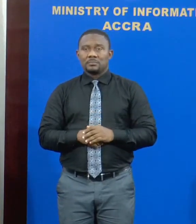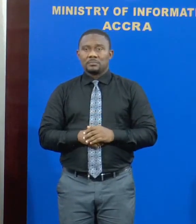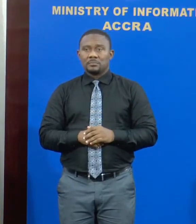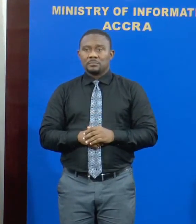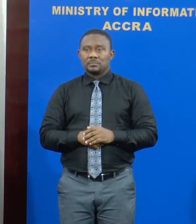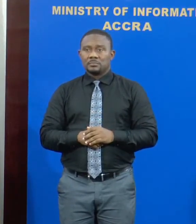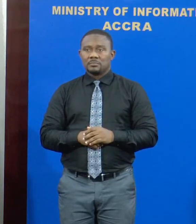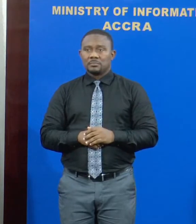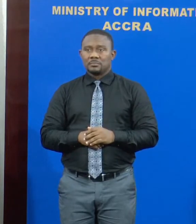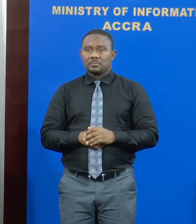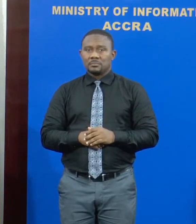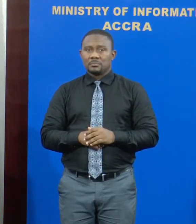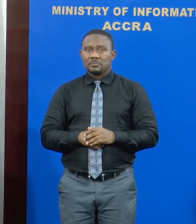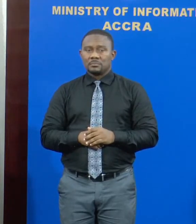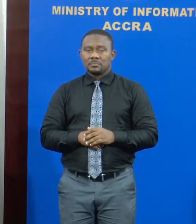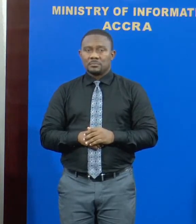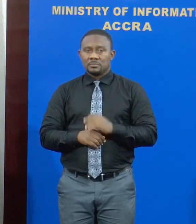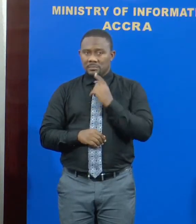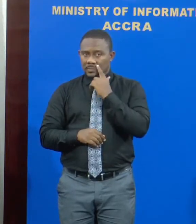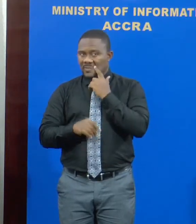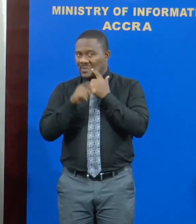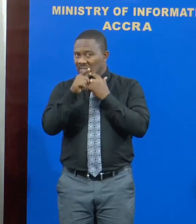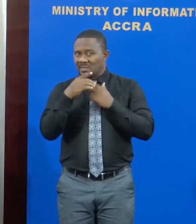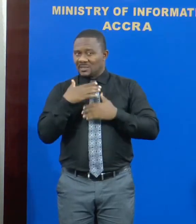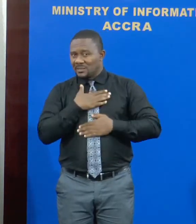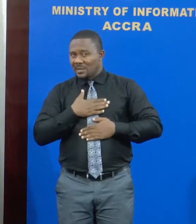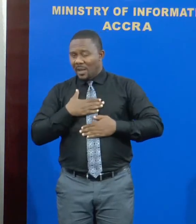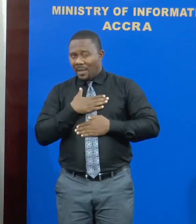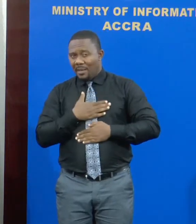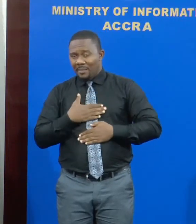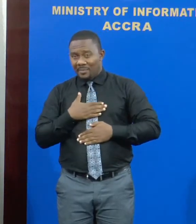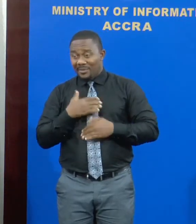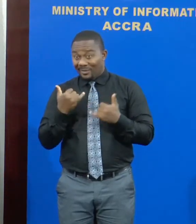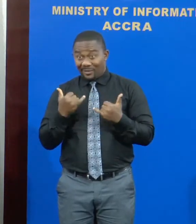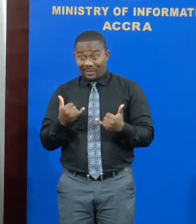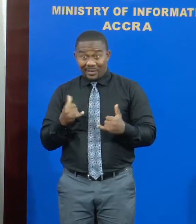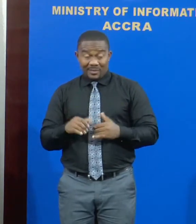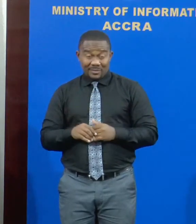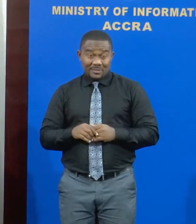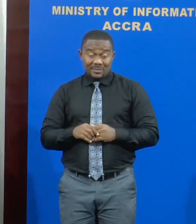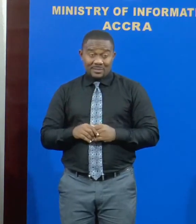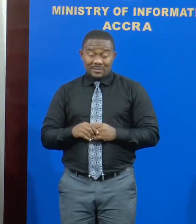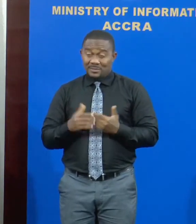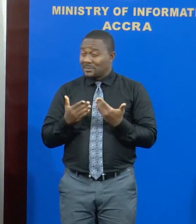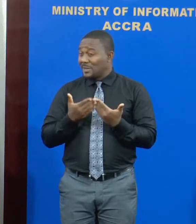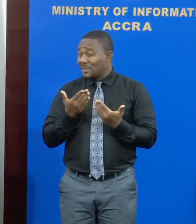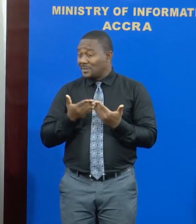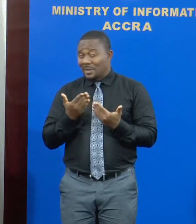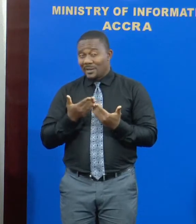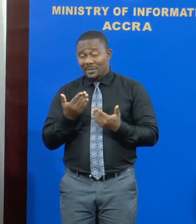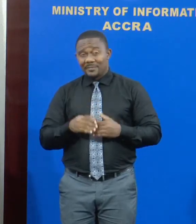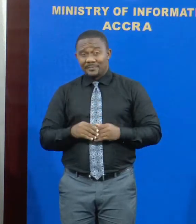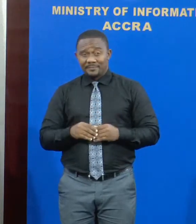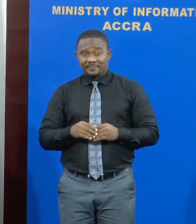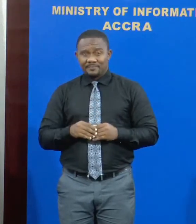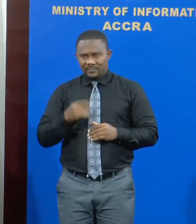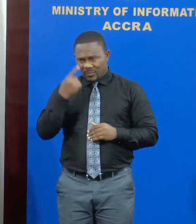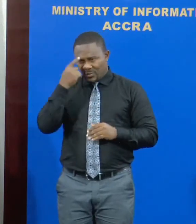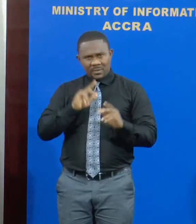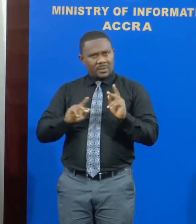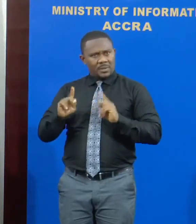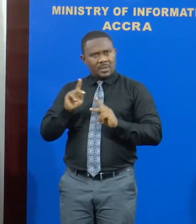that she's very pleased that now it is easier for